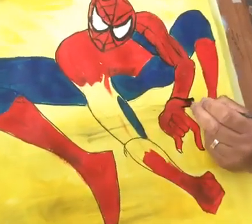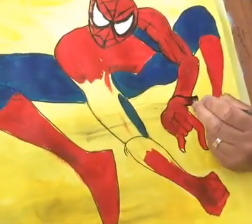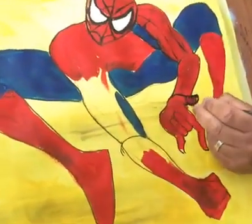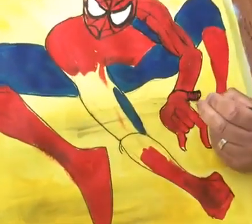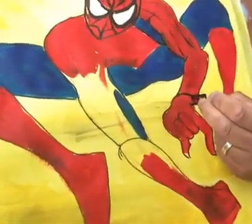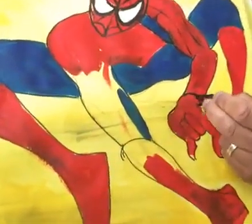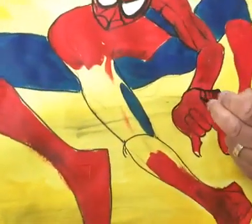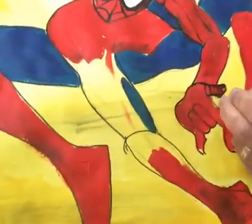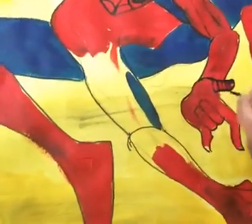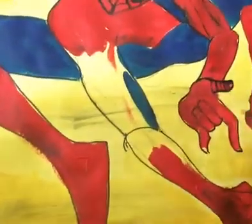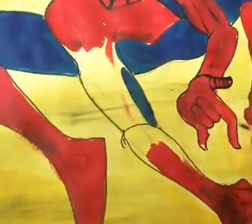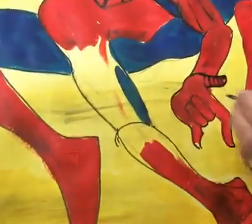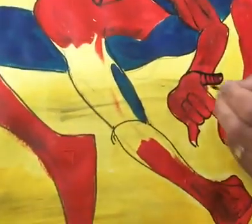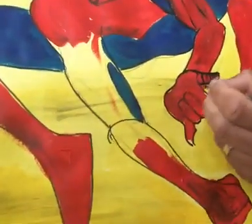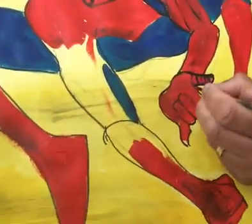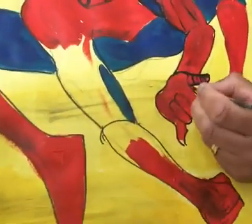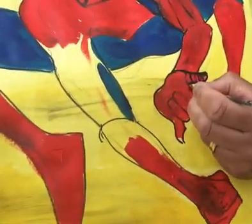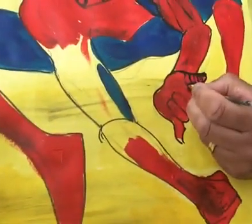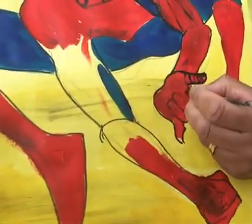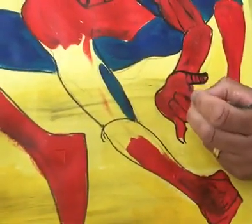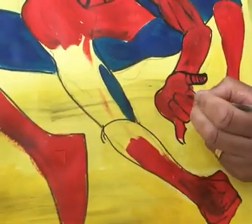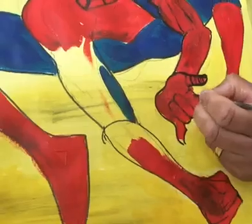They go like this.